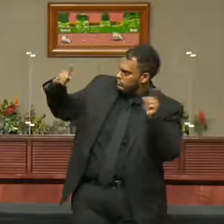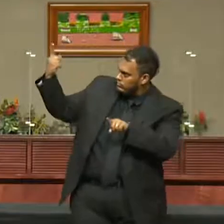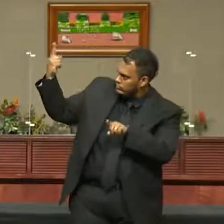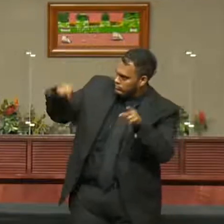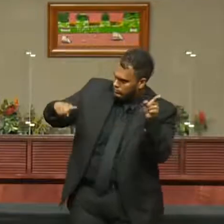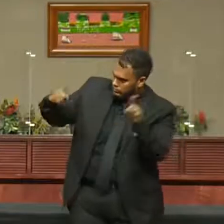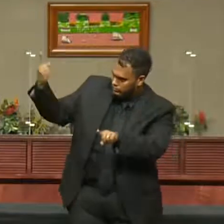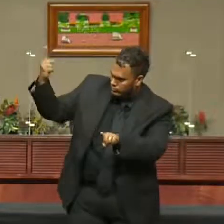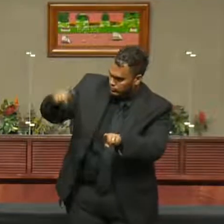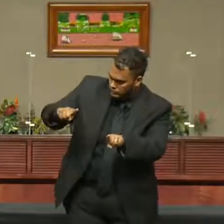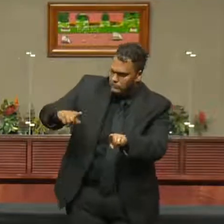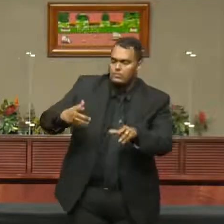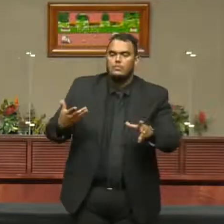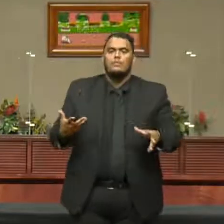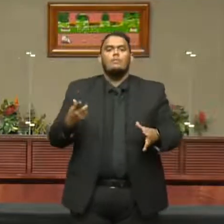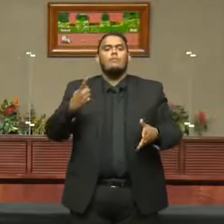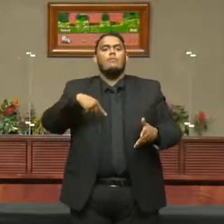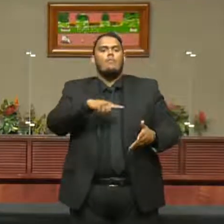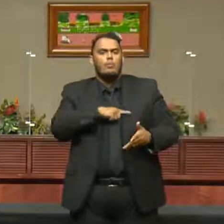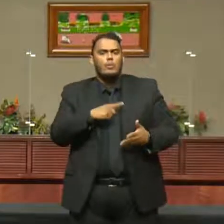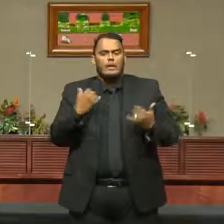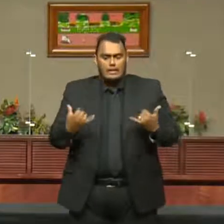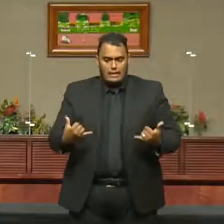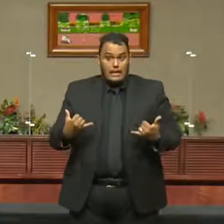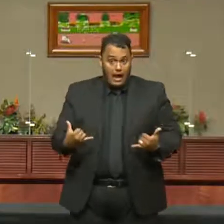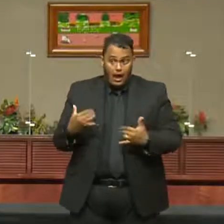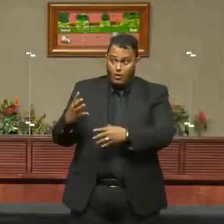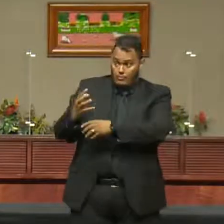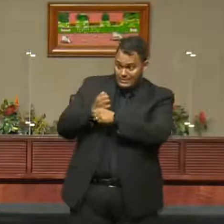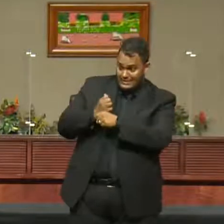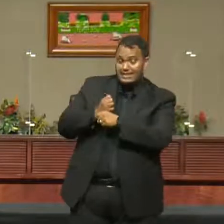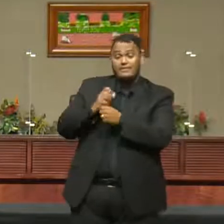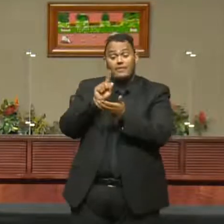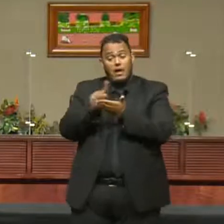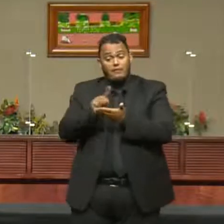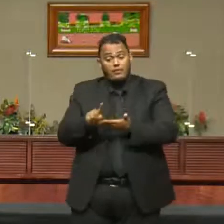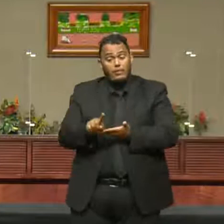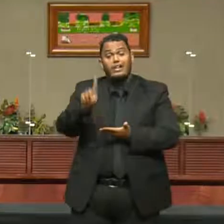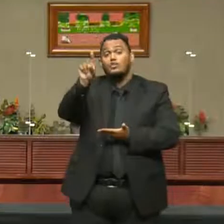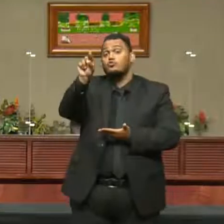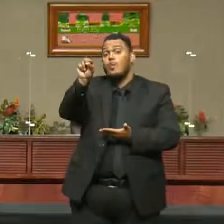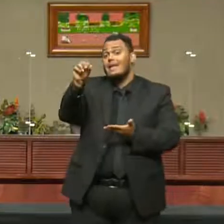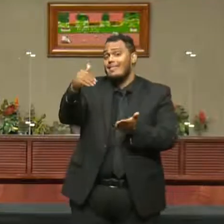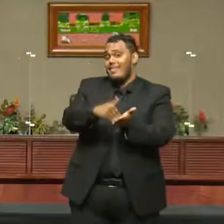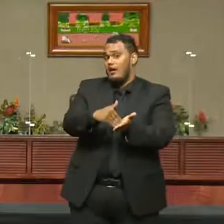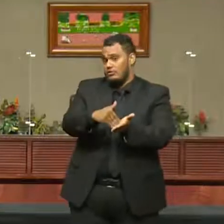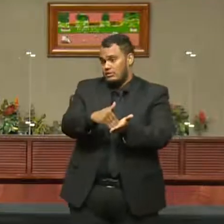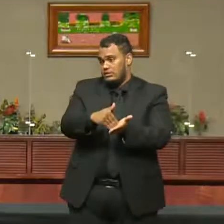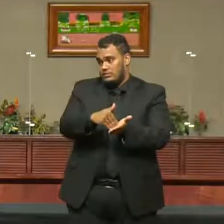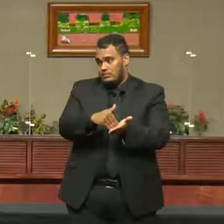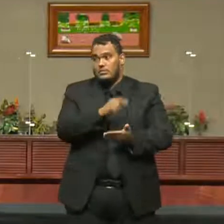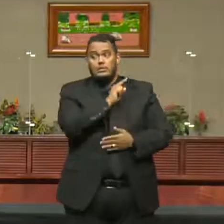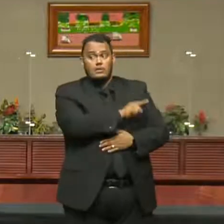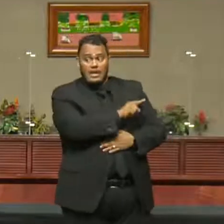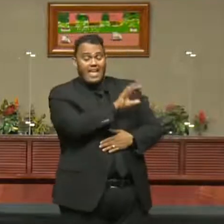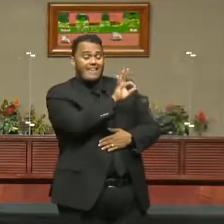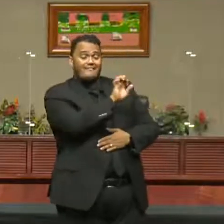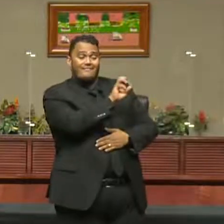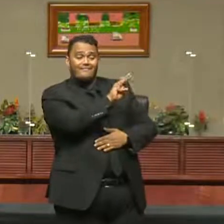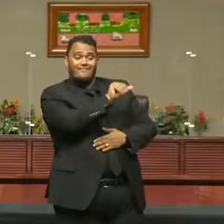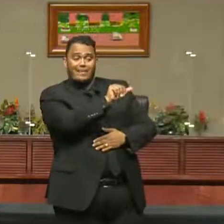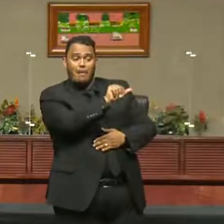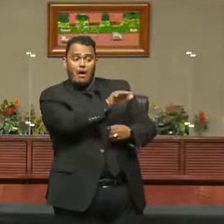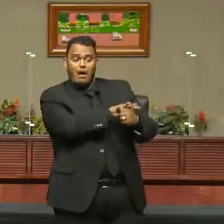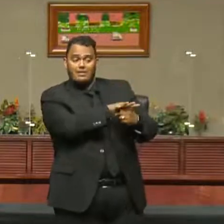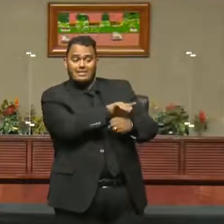20,000 a week. The FEMA is getting 21,000 a week, just